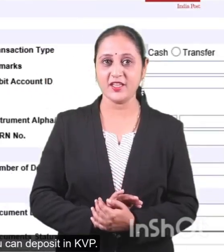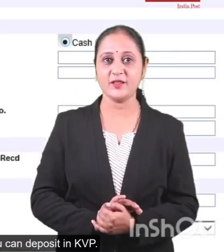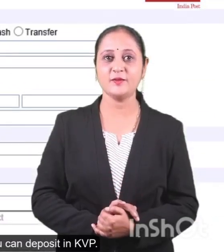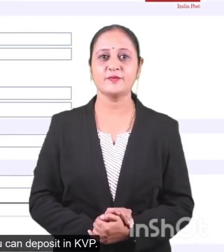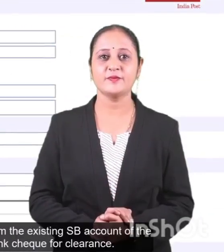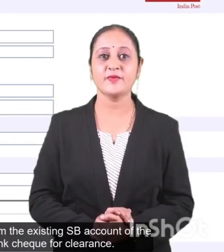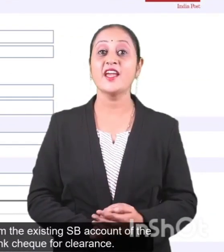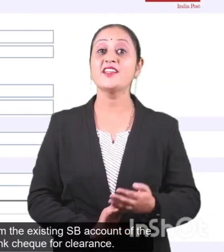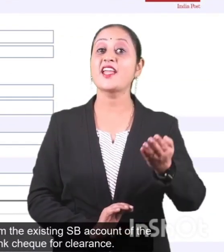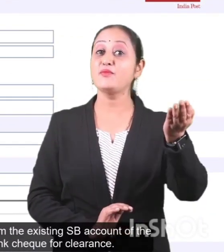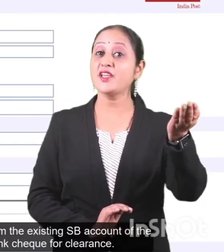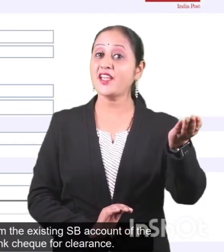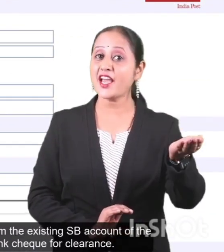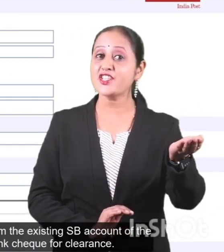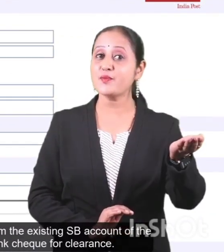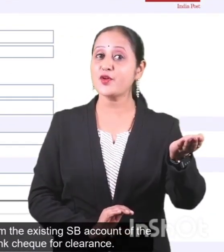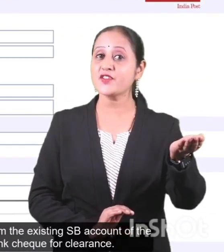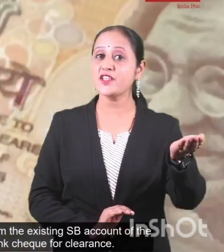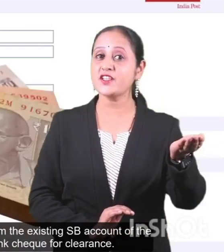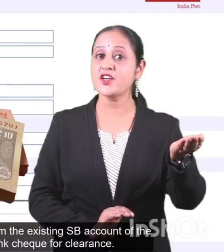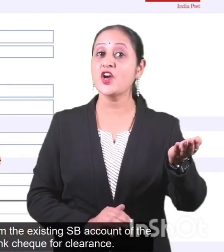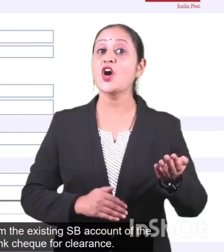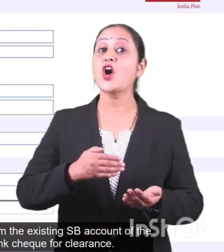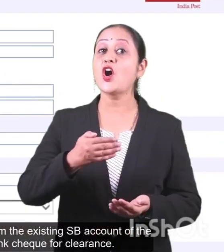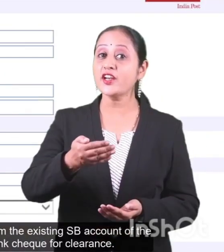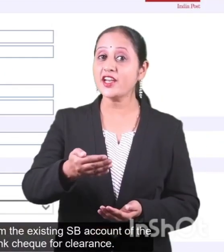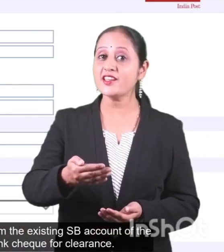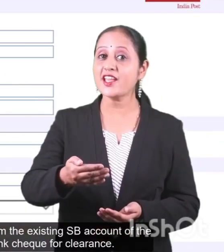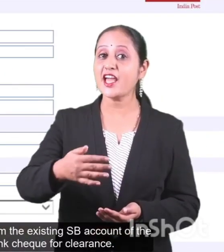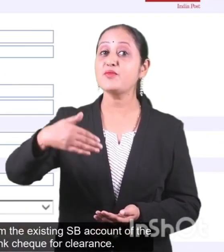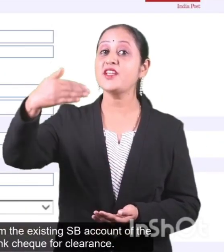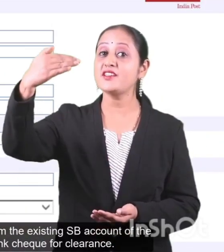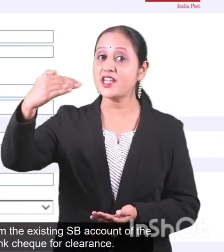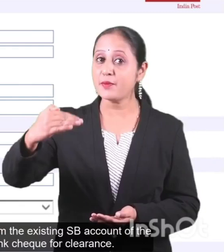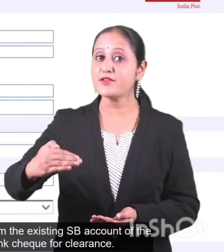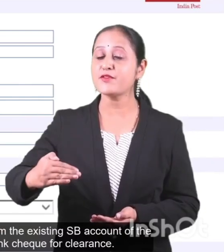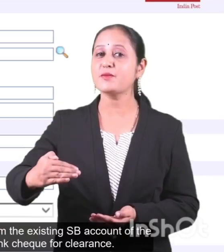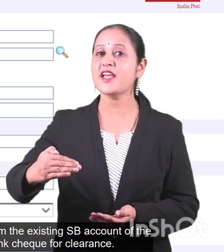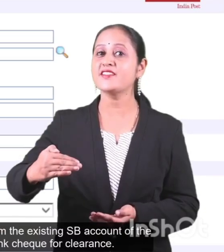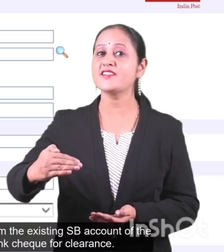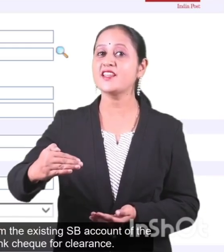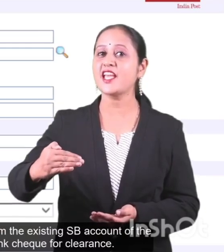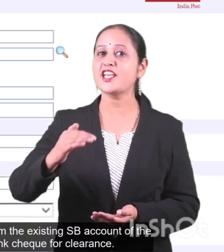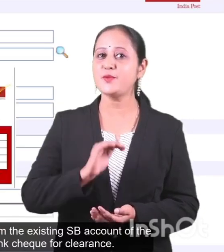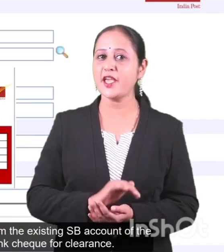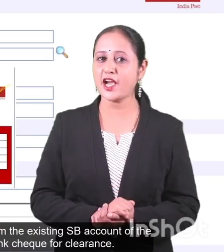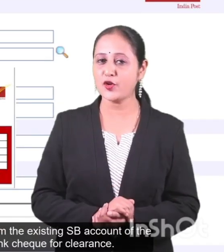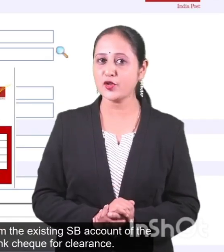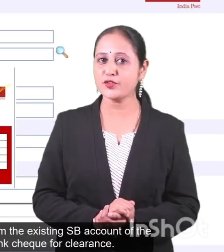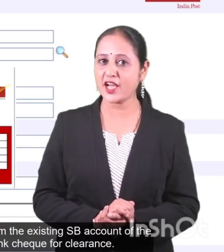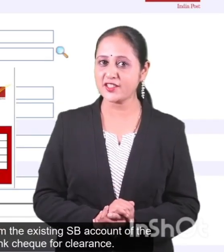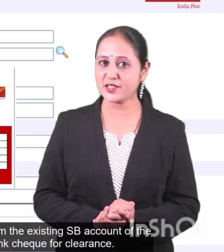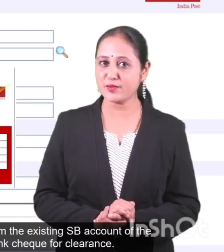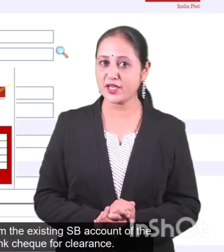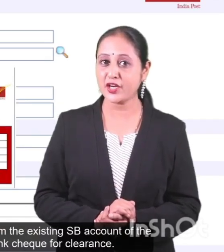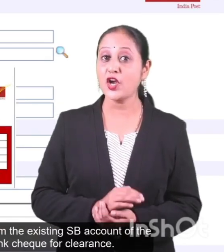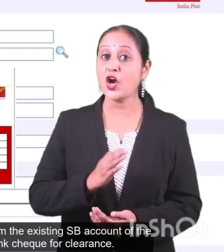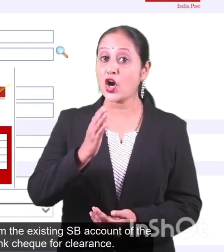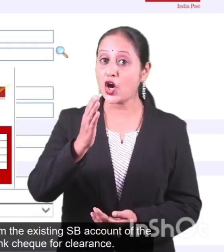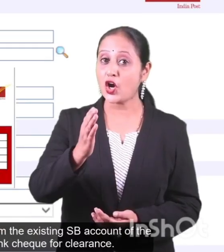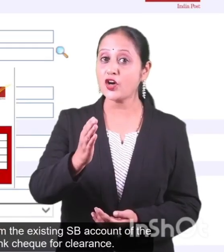in the KVP. It can be cash deposit or it can be debit from the existing SB account